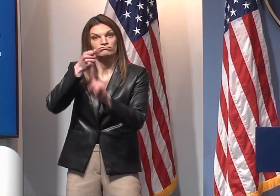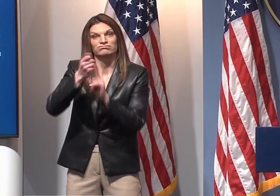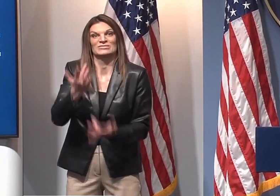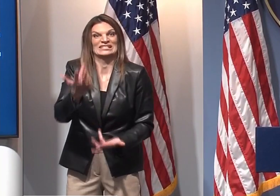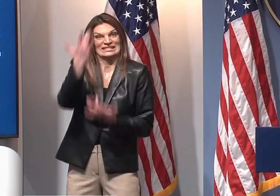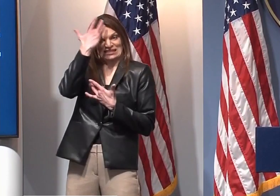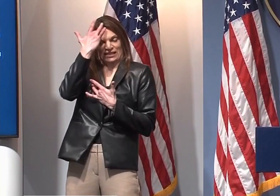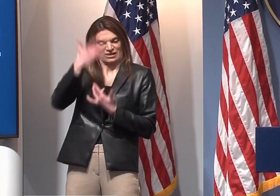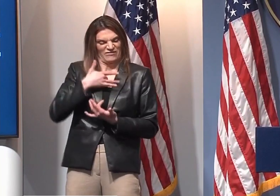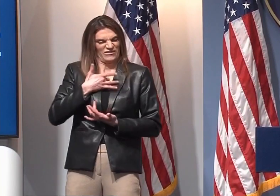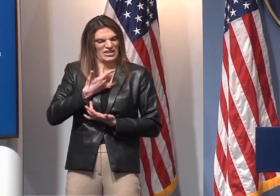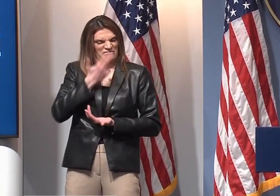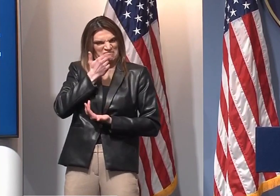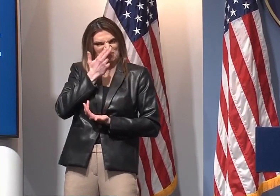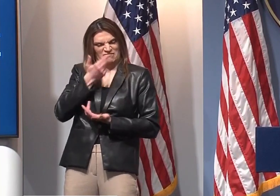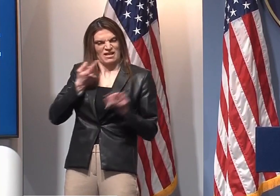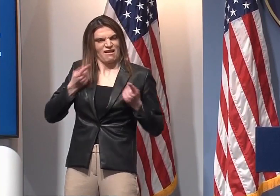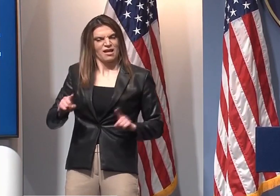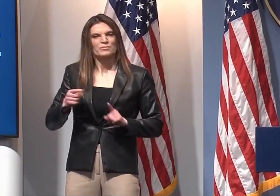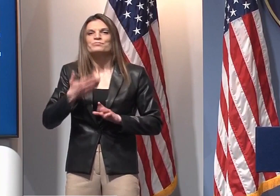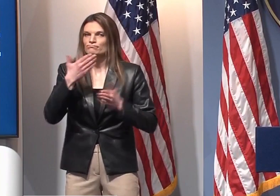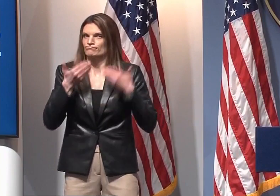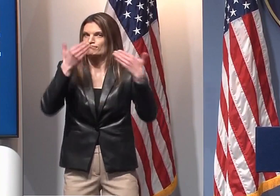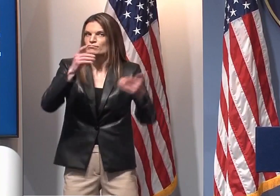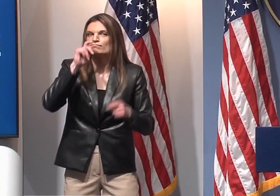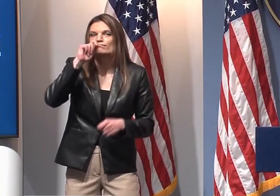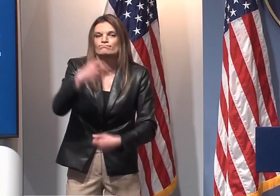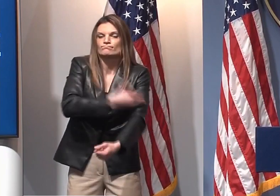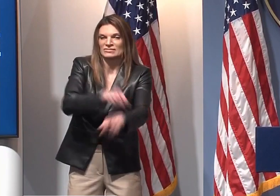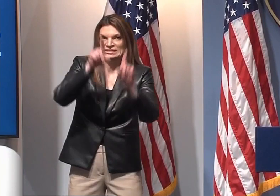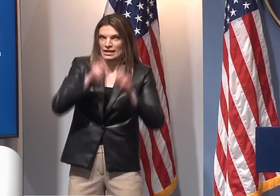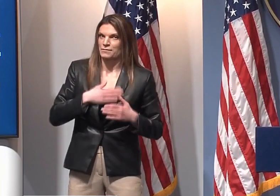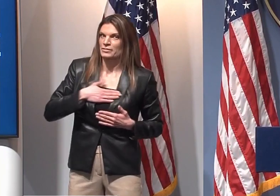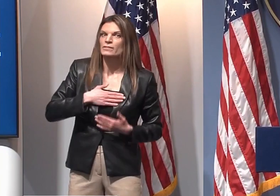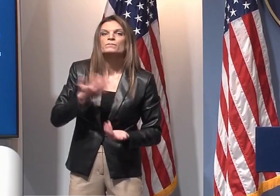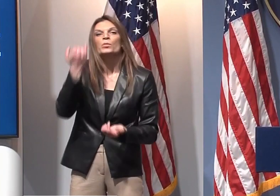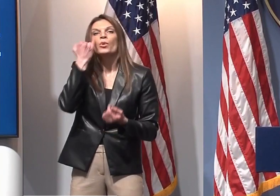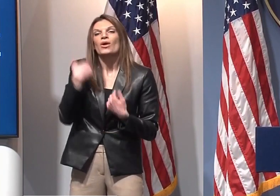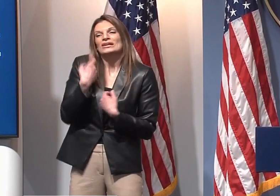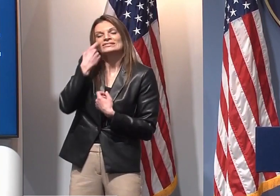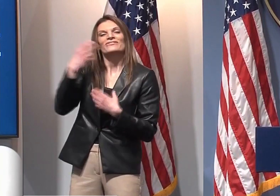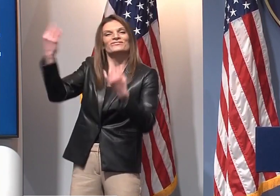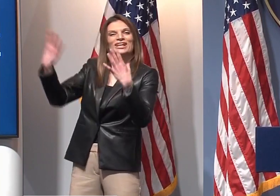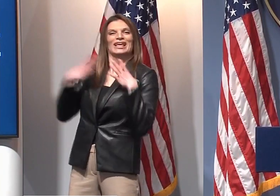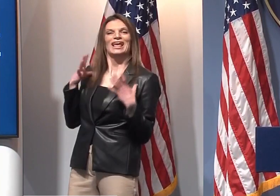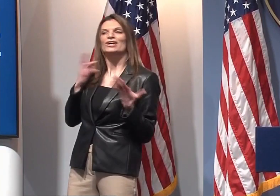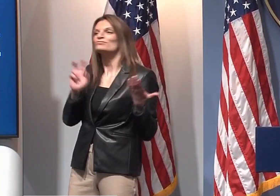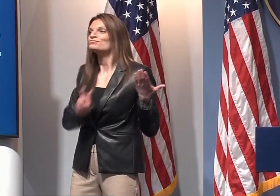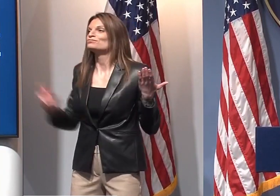tested. Get tested if you've been exposed or if you've recently traveled. And importantly,